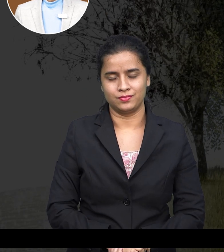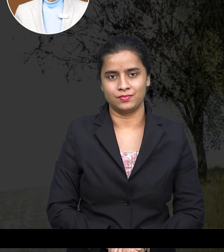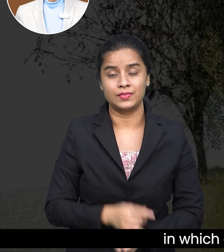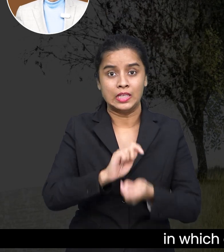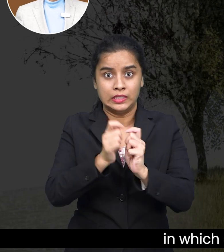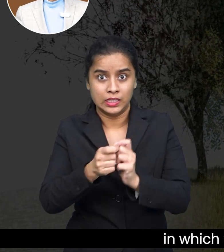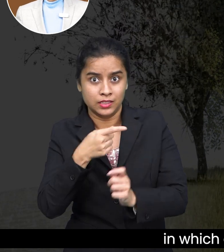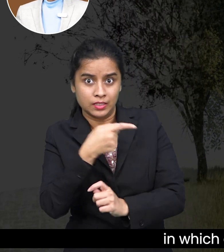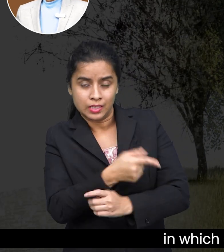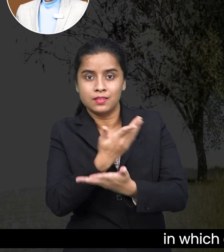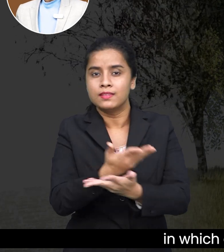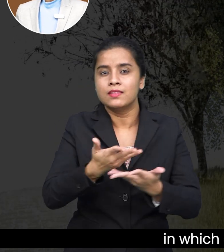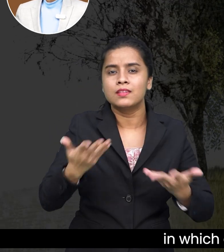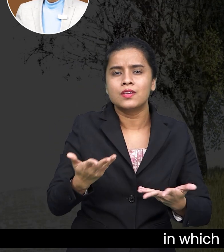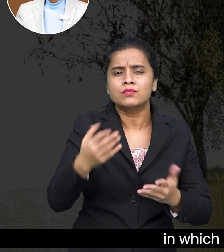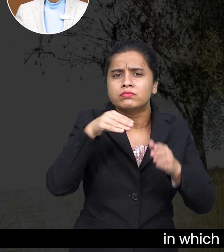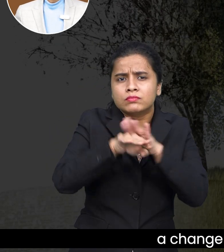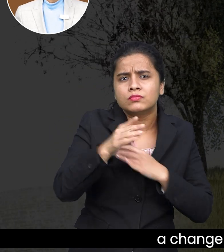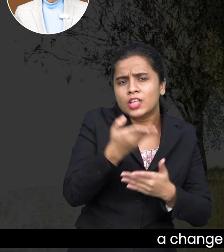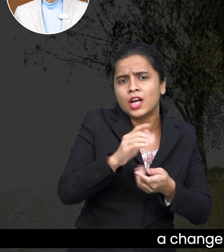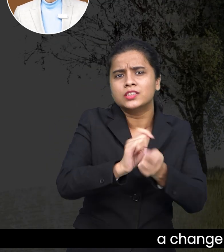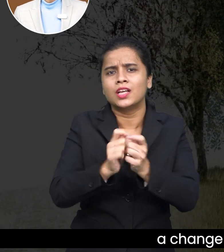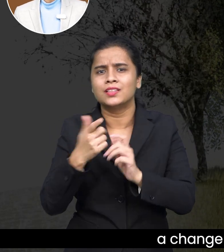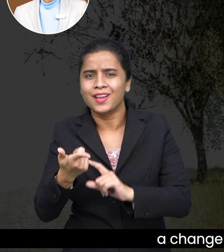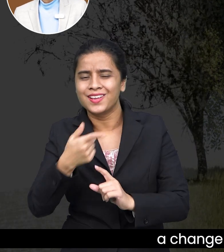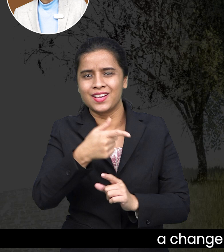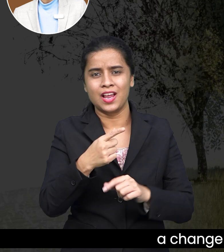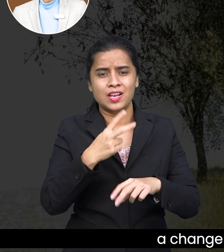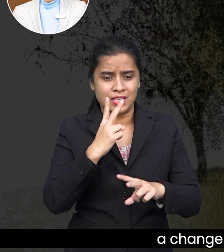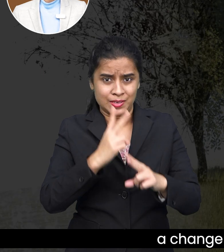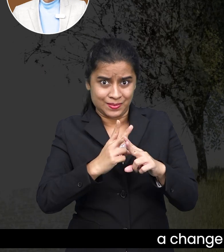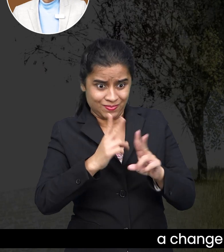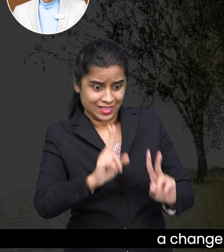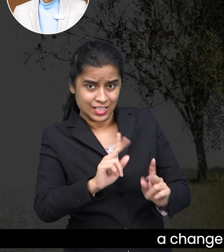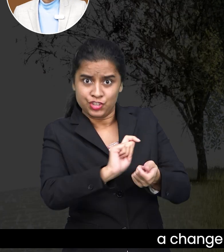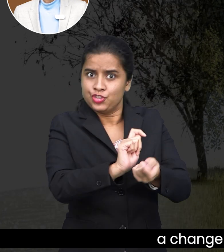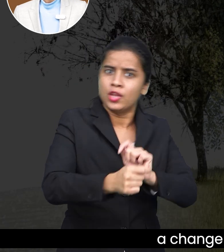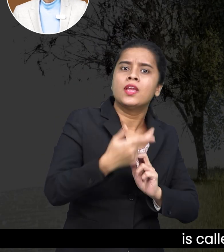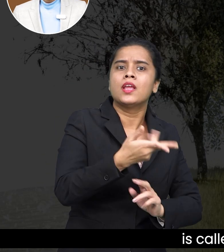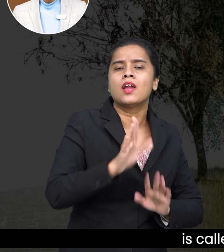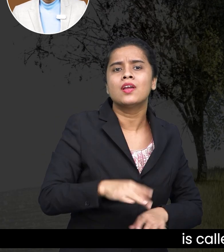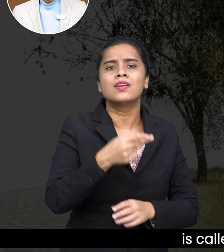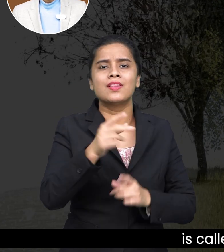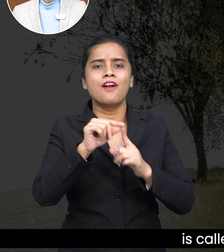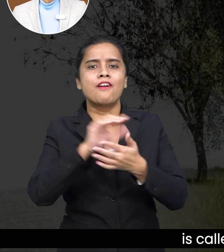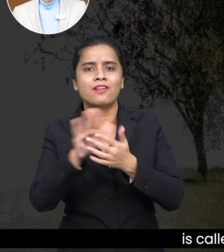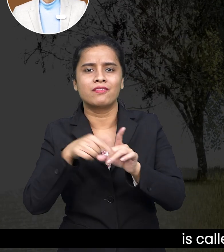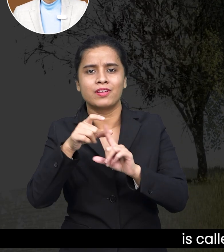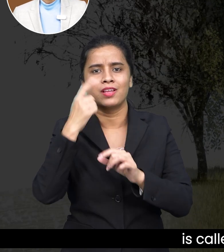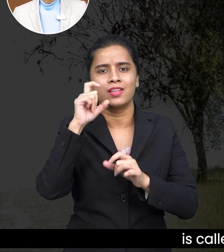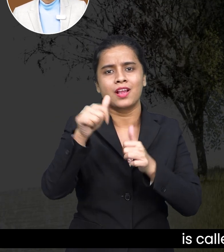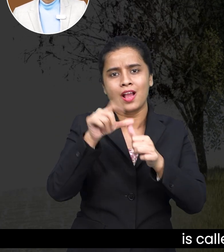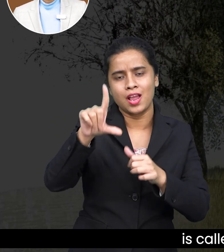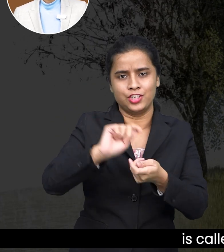A change in which a substance undergoes a change in its physical properties is called a